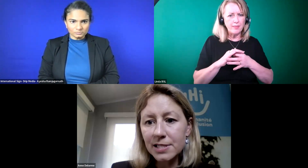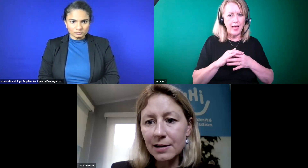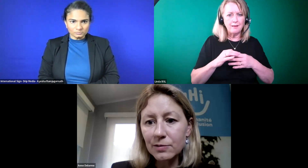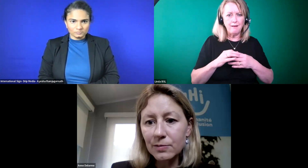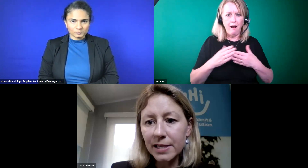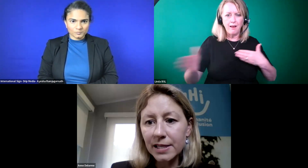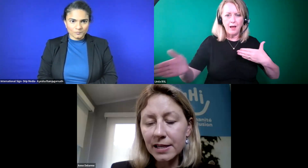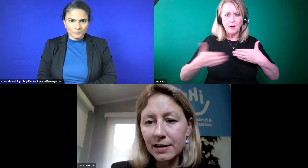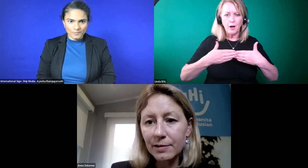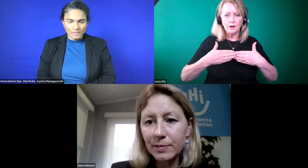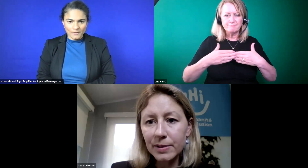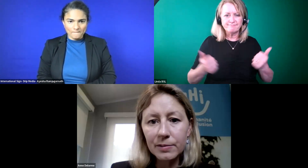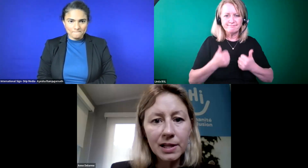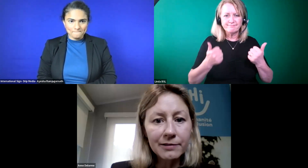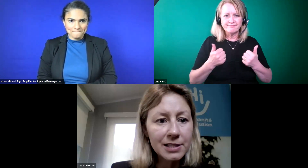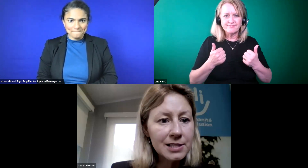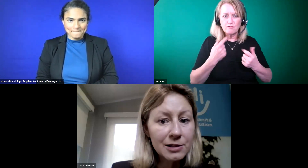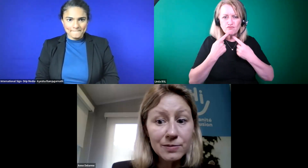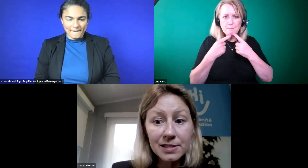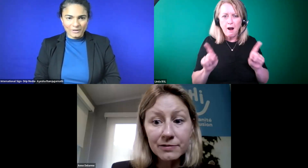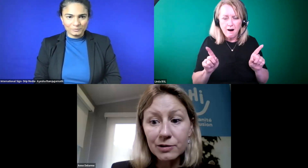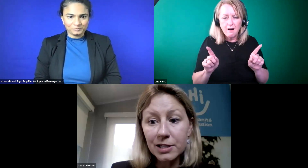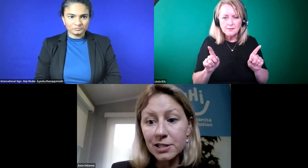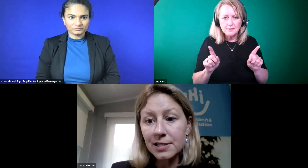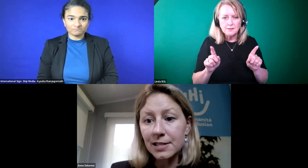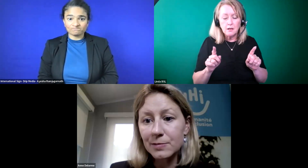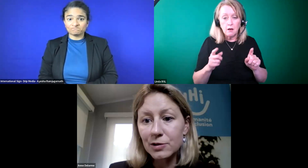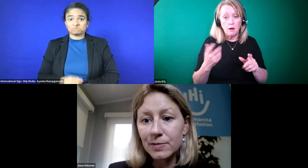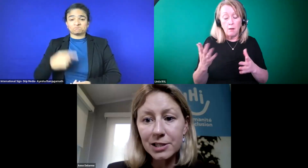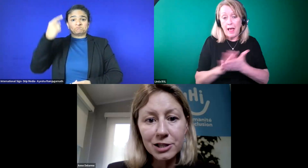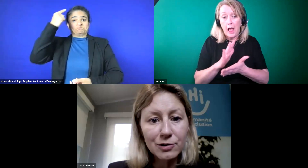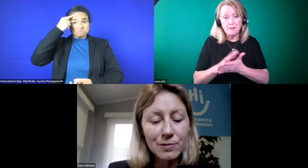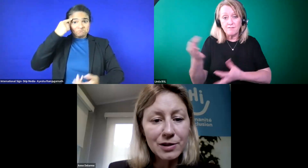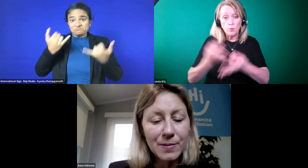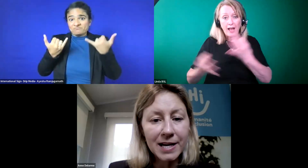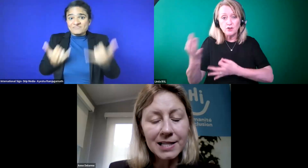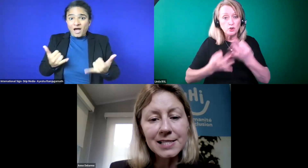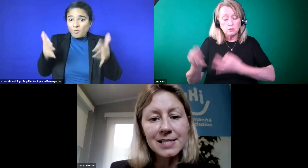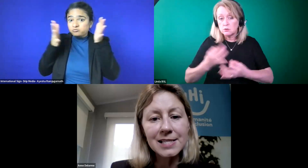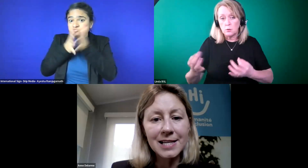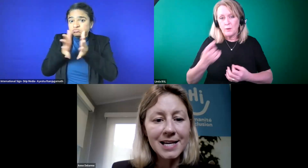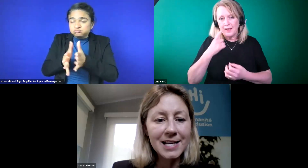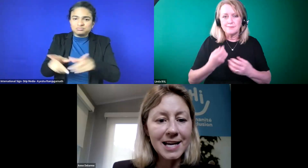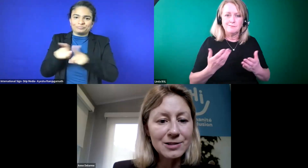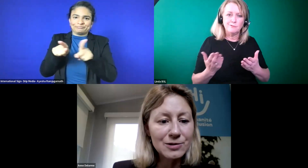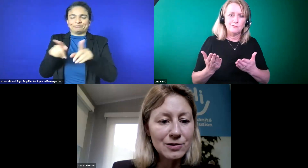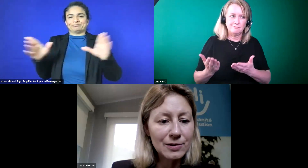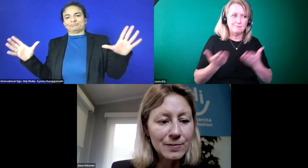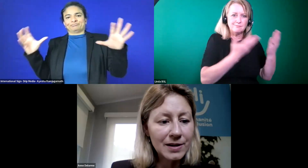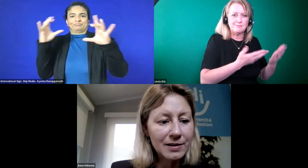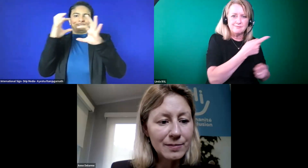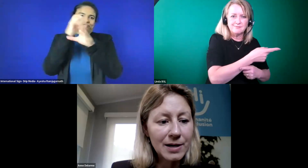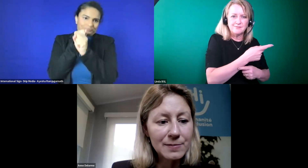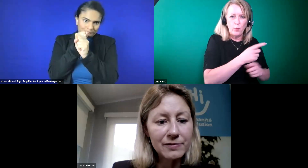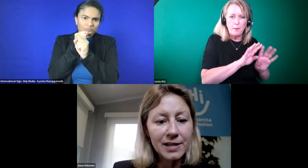which works out. We would love to continue to receive your questions, and I'm sure we can share them with our panelists and answer